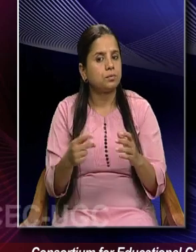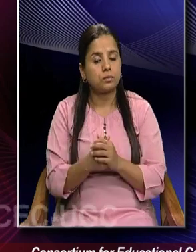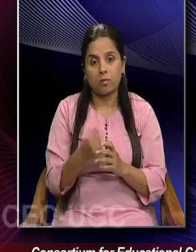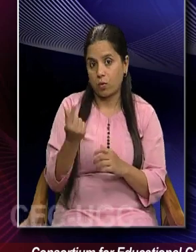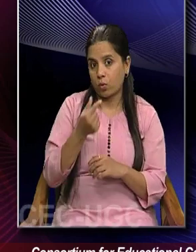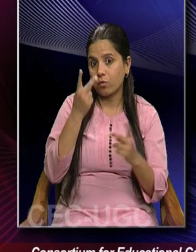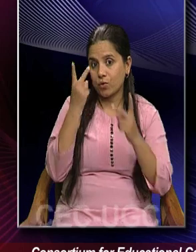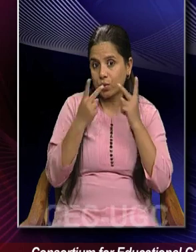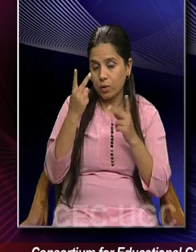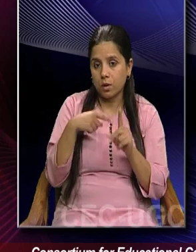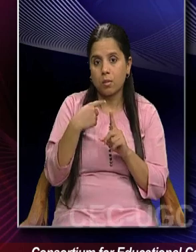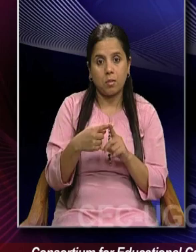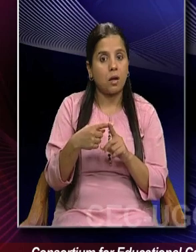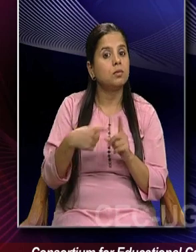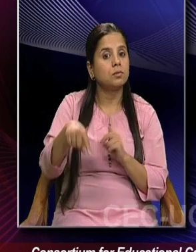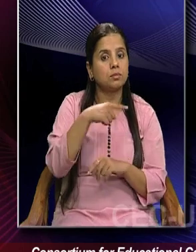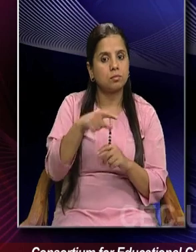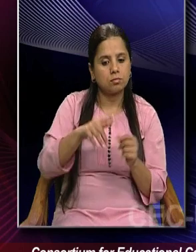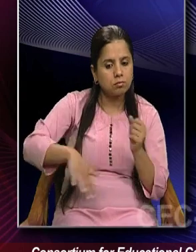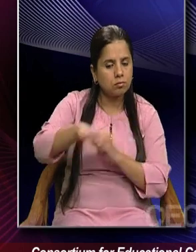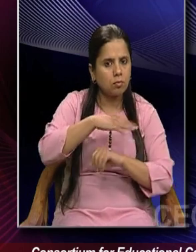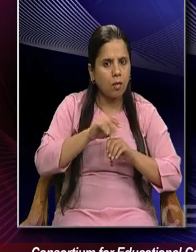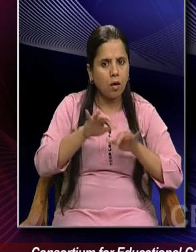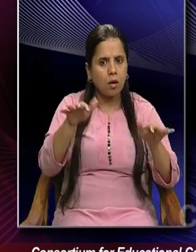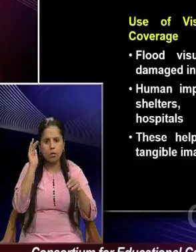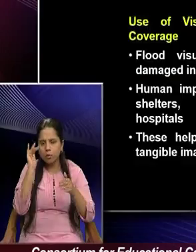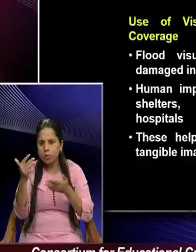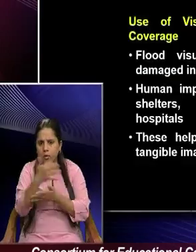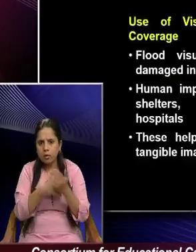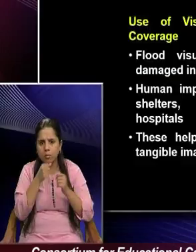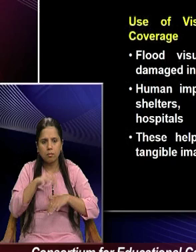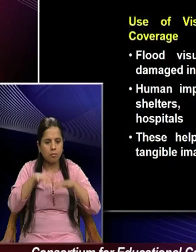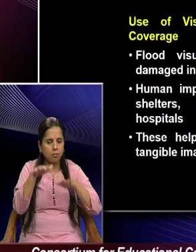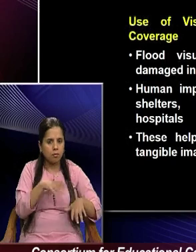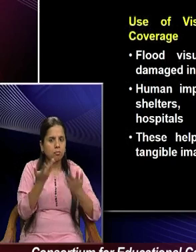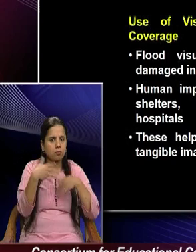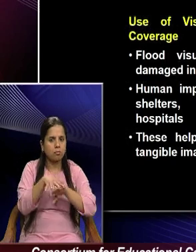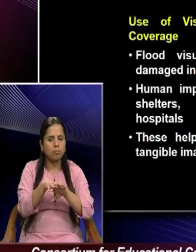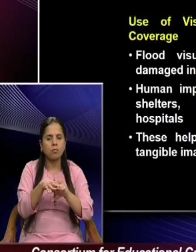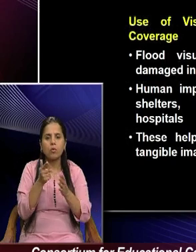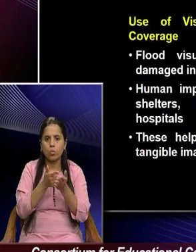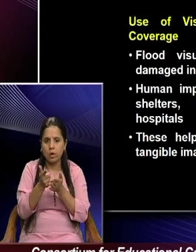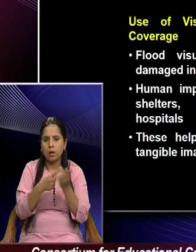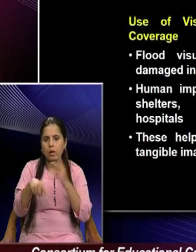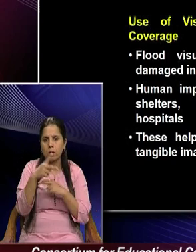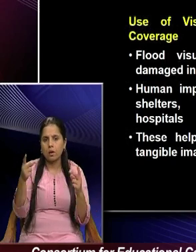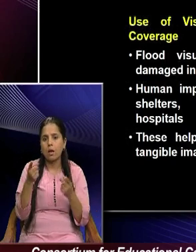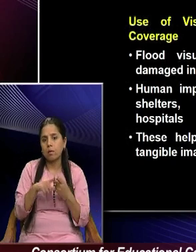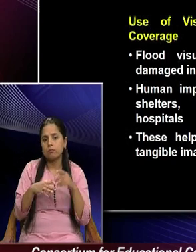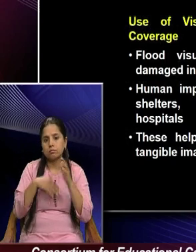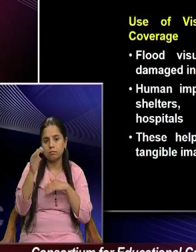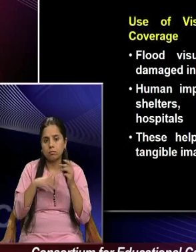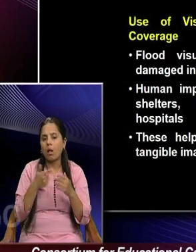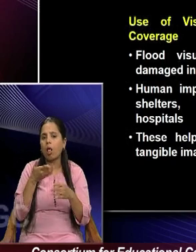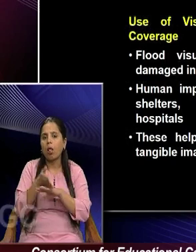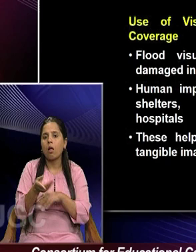of visuals and on the ground coverage. Flood visuals, submerged villages, damaged infrastructure.